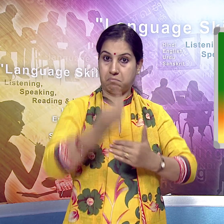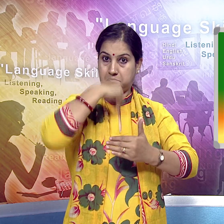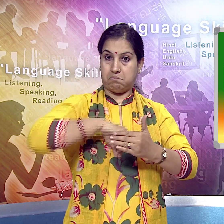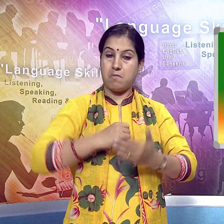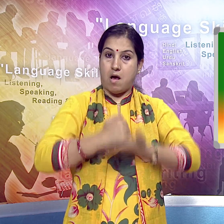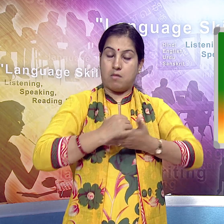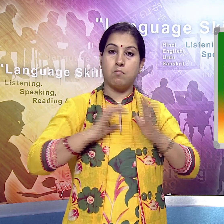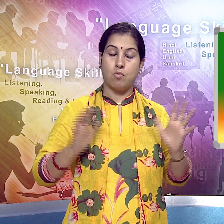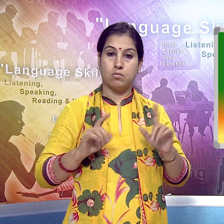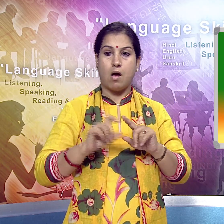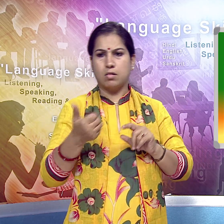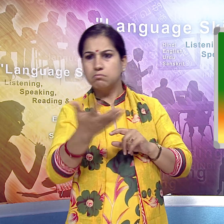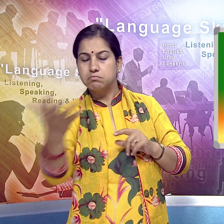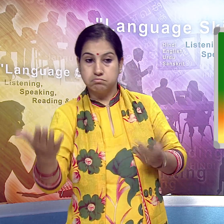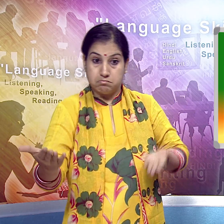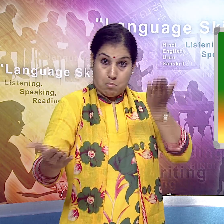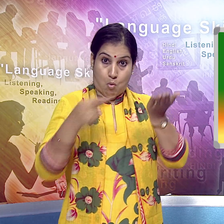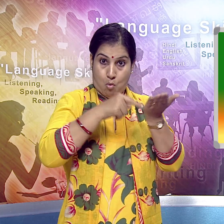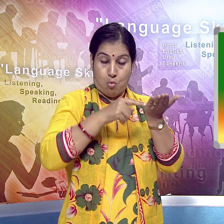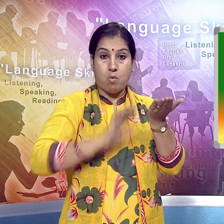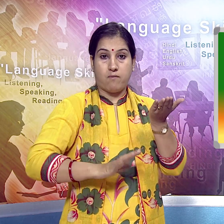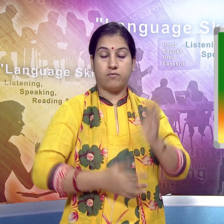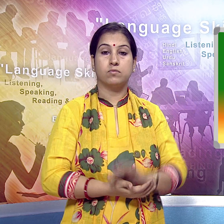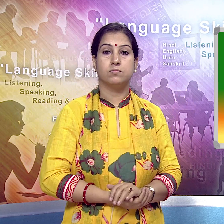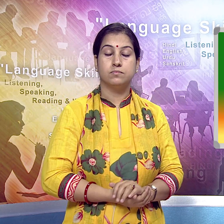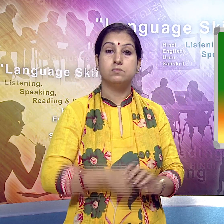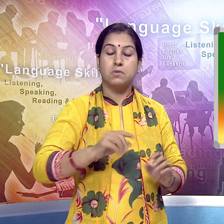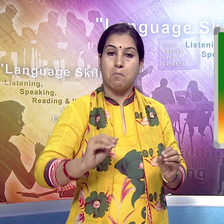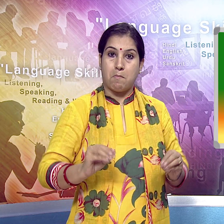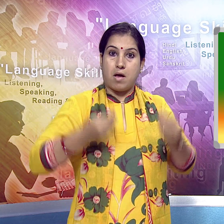as compared to other cereals. For better utilization of calcium,